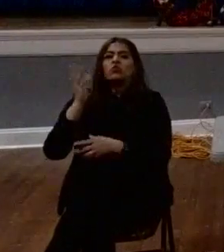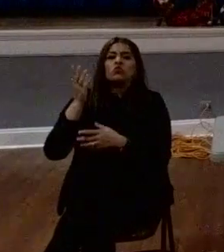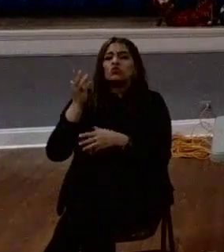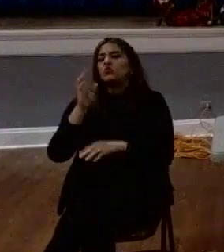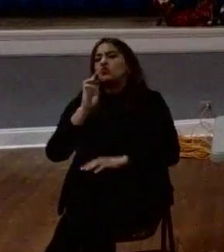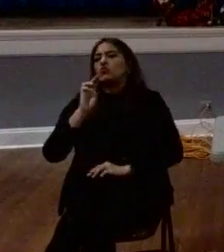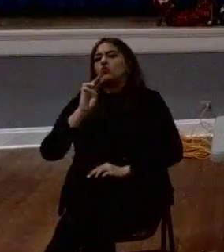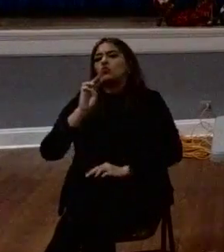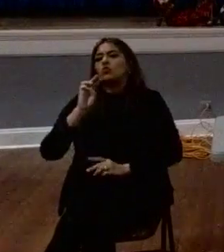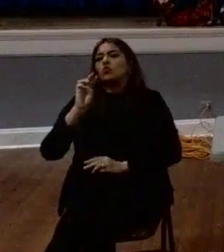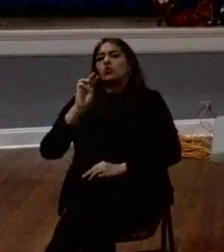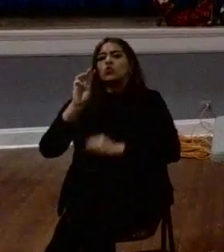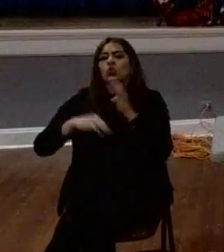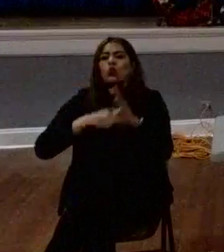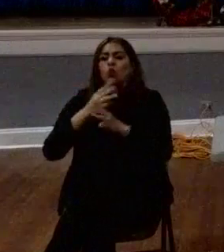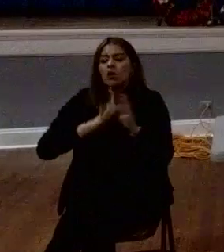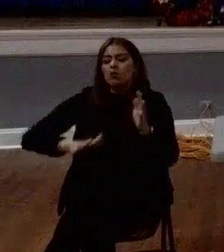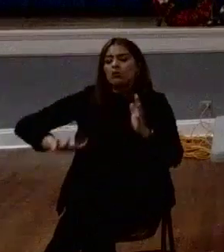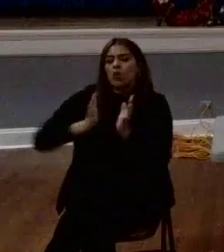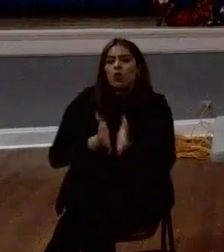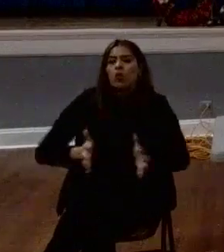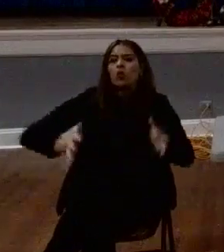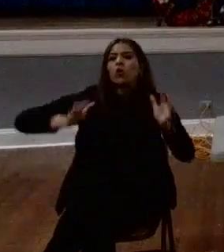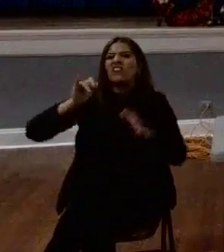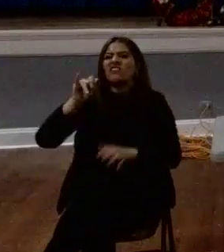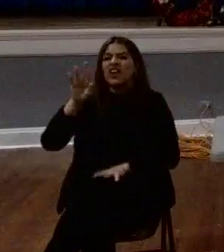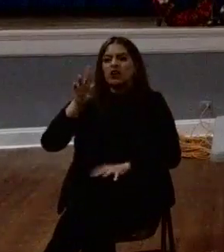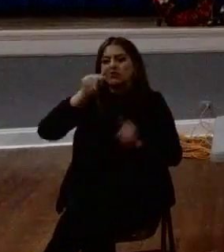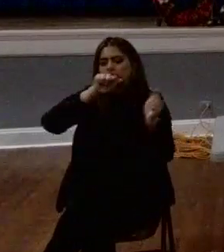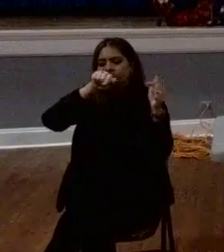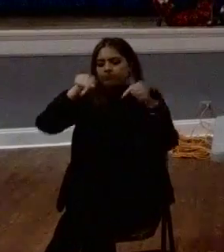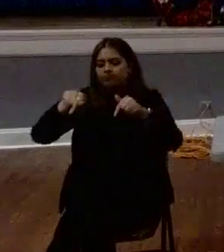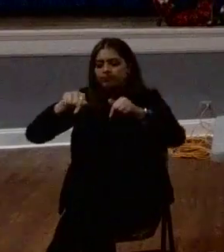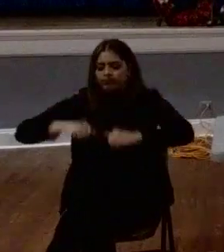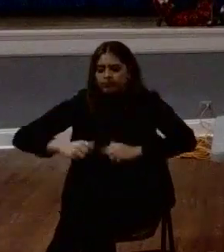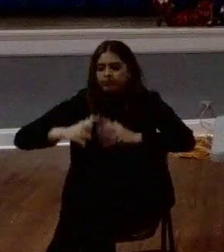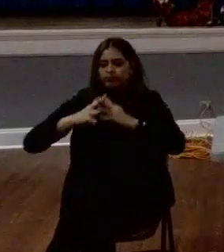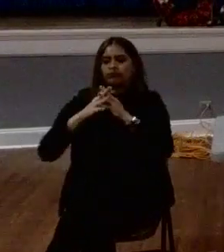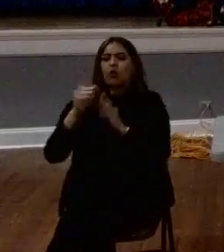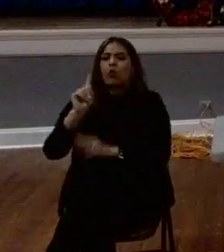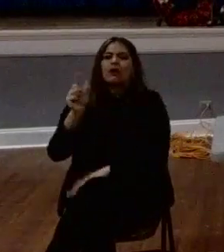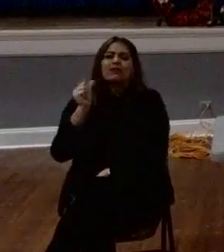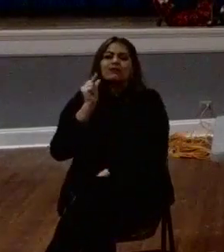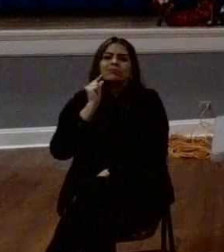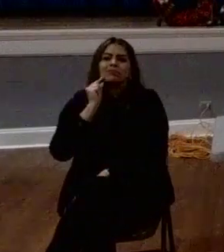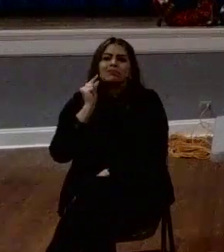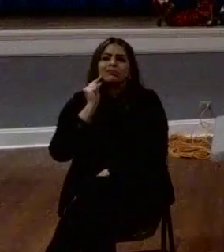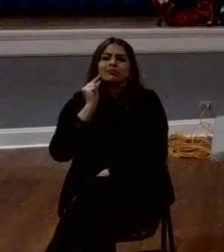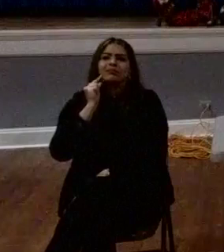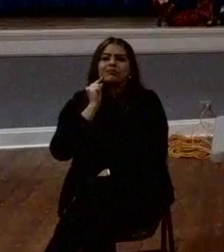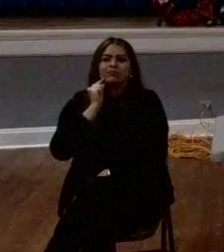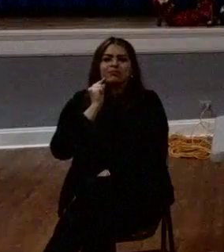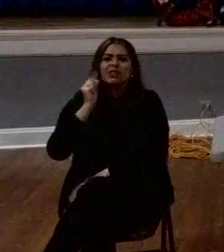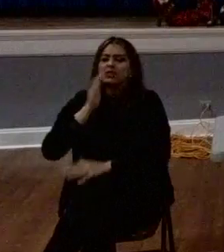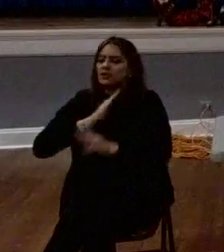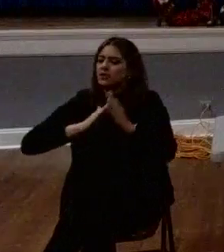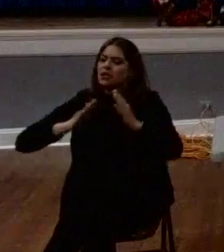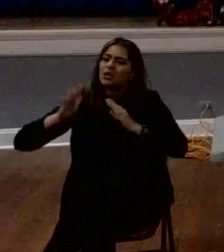bring a World's Fair to San Antonio. And it's unlike any other World's Fair ever in